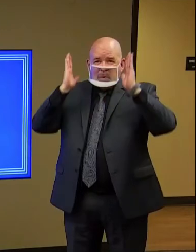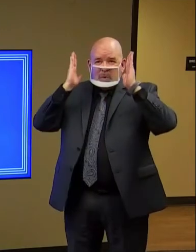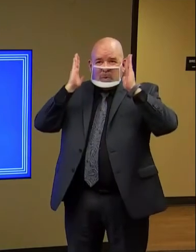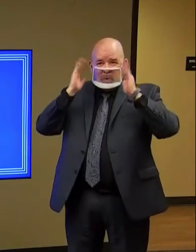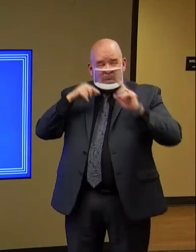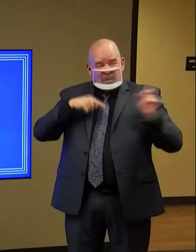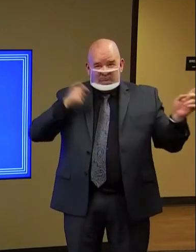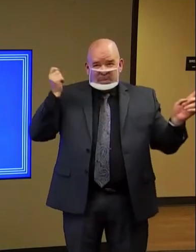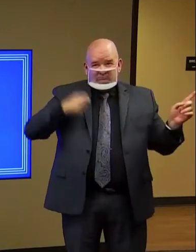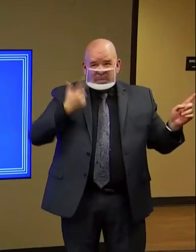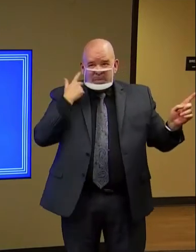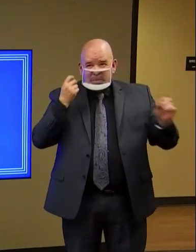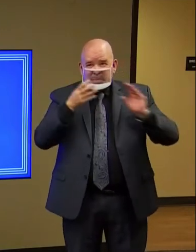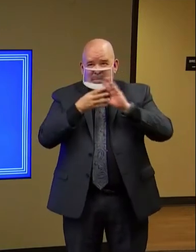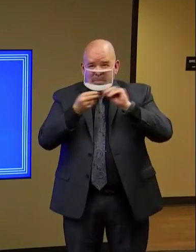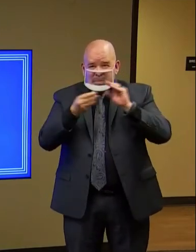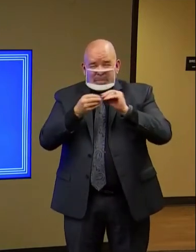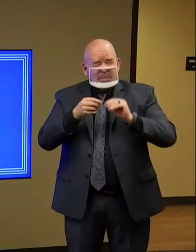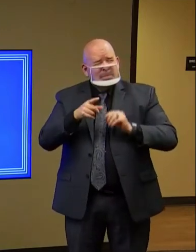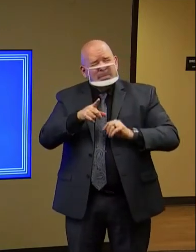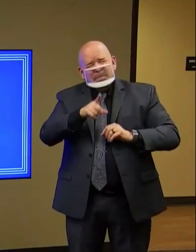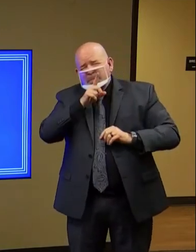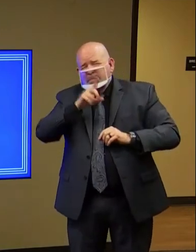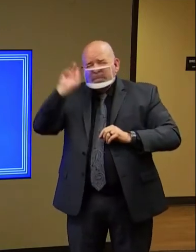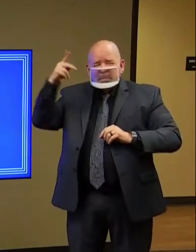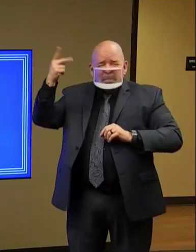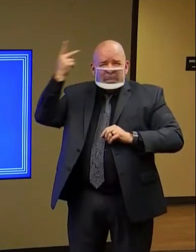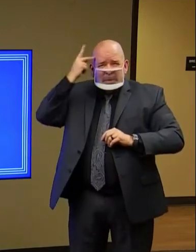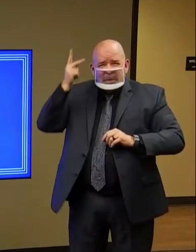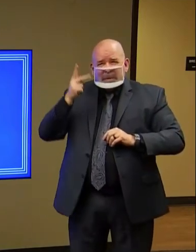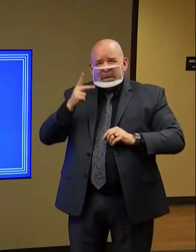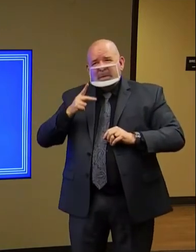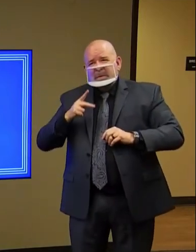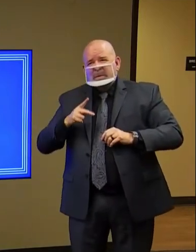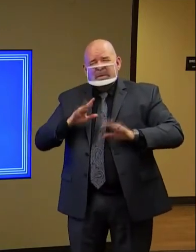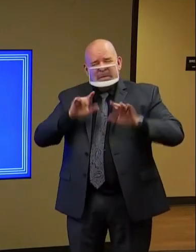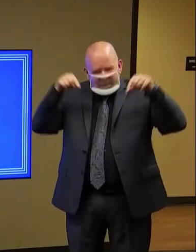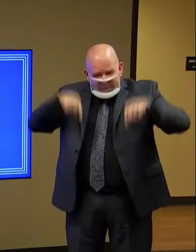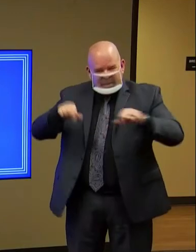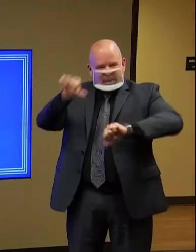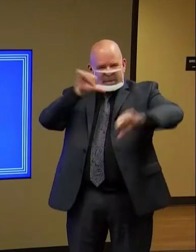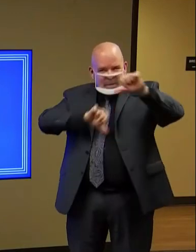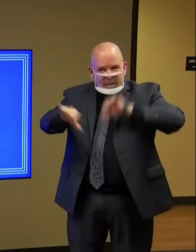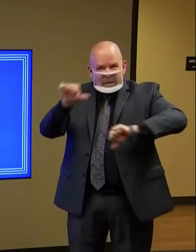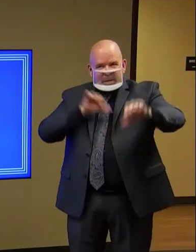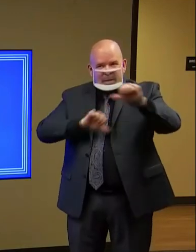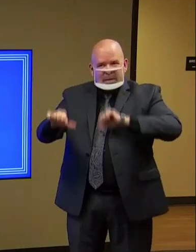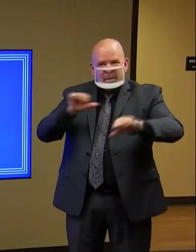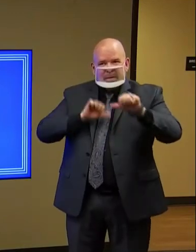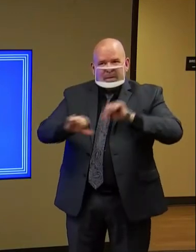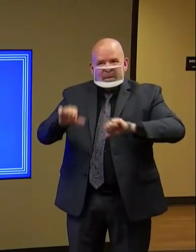not a political thing. This is, the CDC's updated and increased their recommendations,